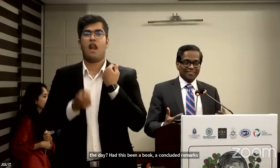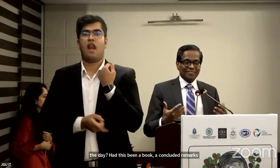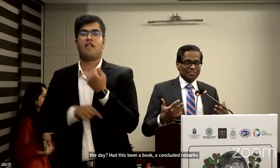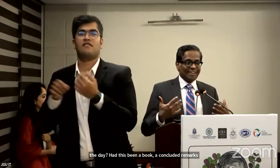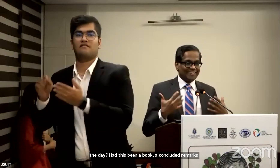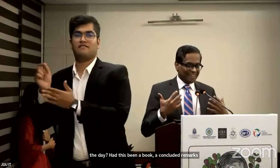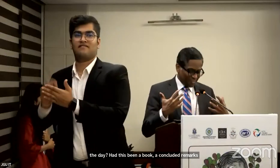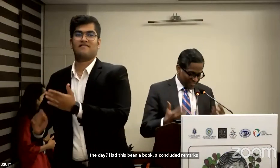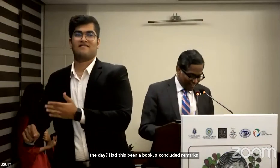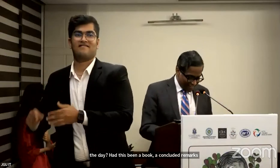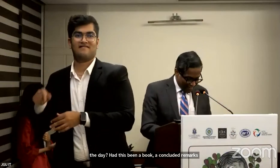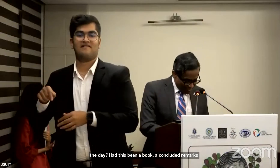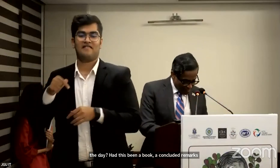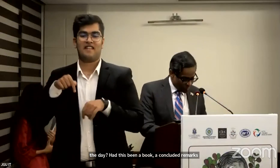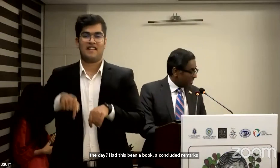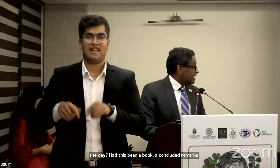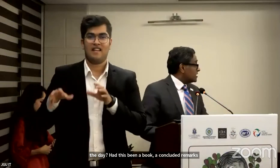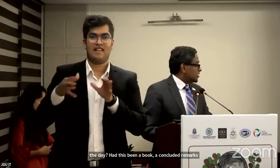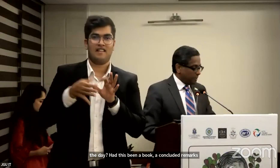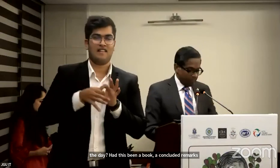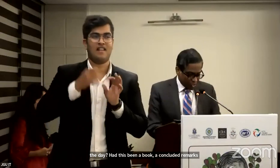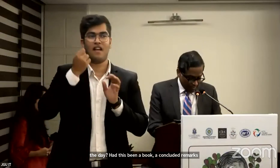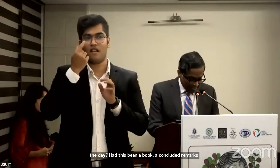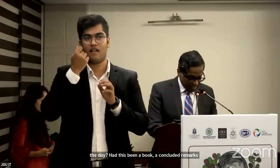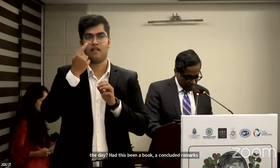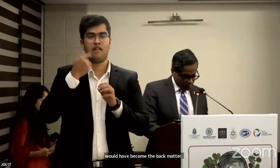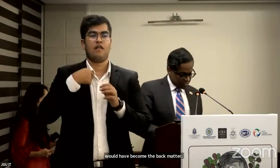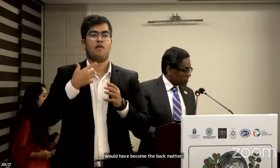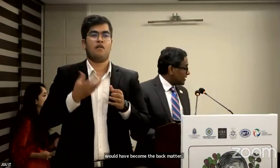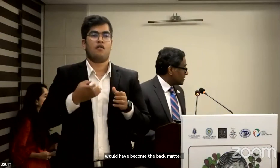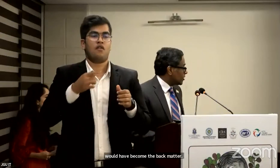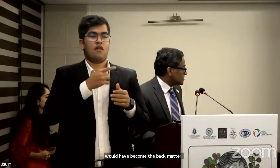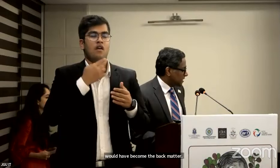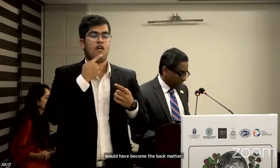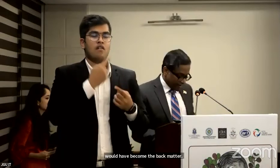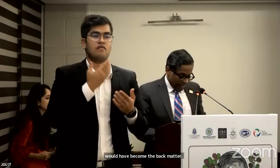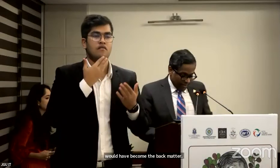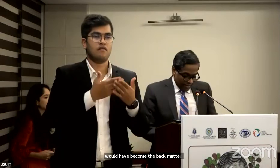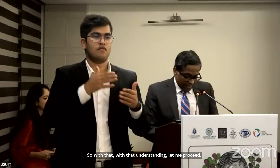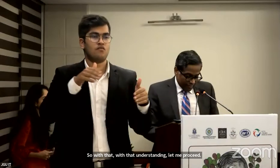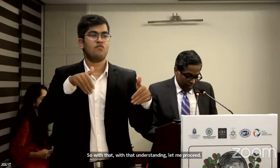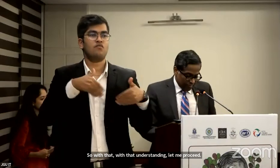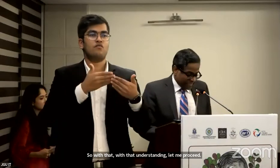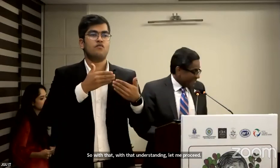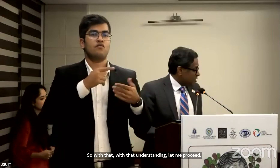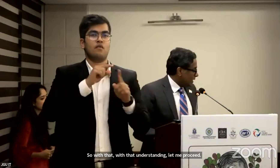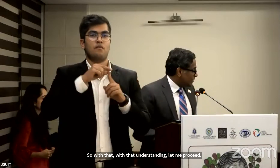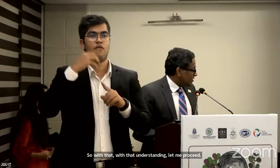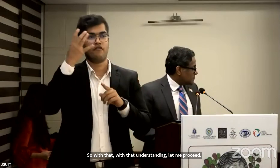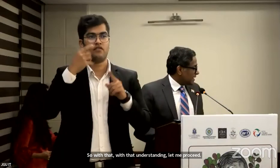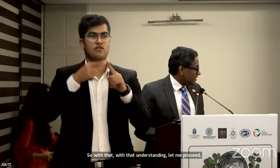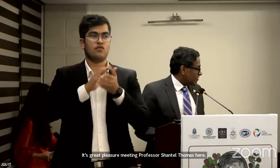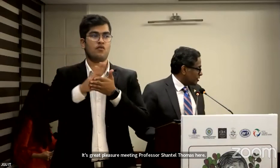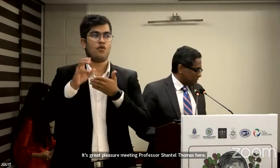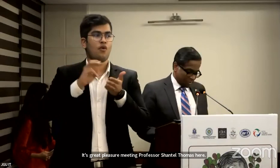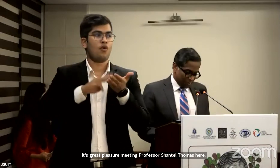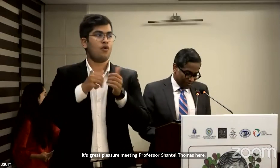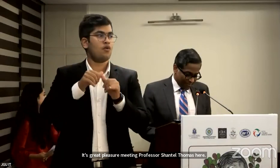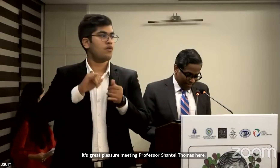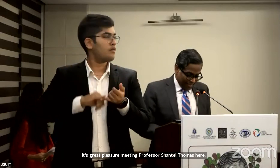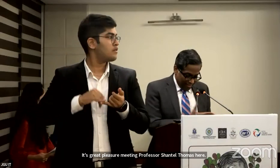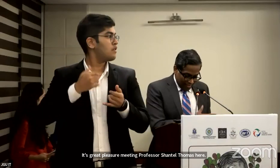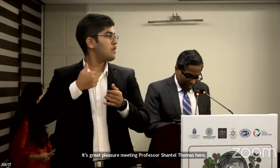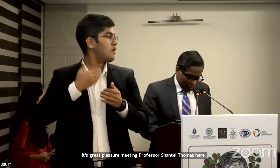with that understanding, let me proceed. It's great pleasure meeting Professor Chantal Thomas here. We met 12 years back in Harvard Law